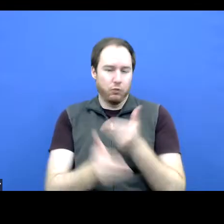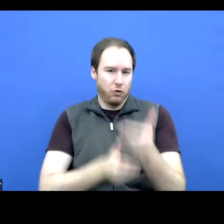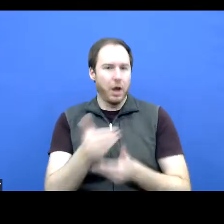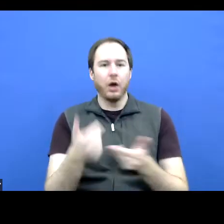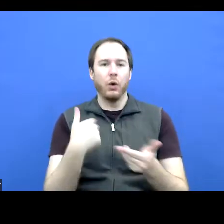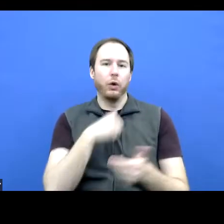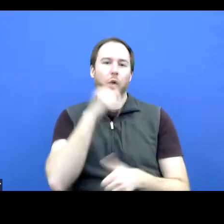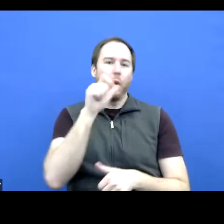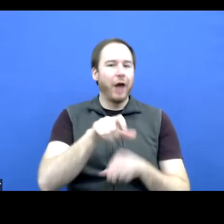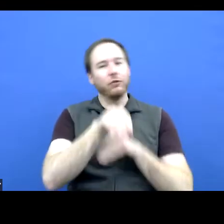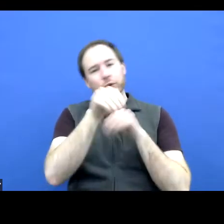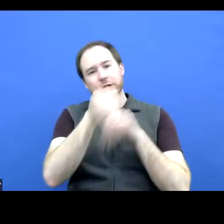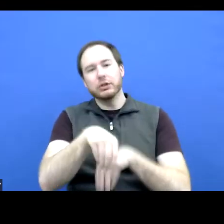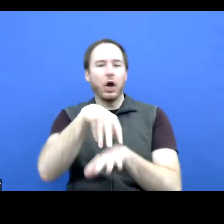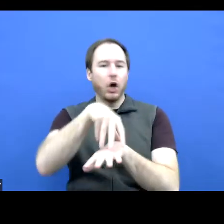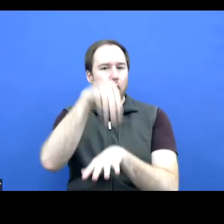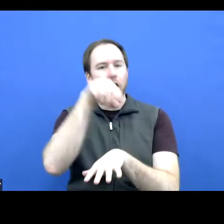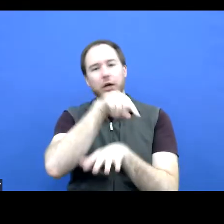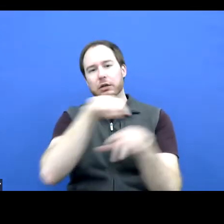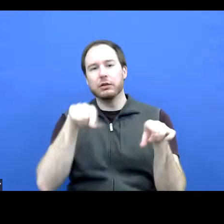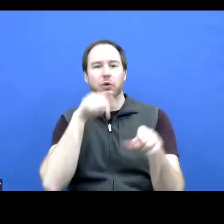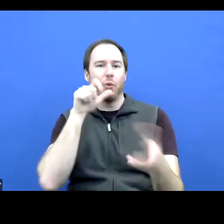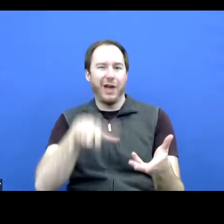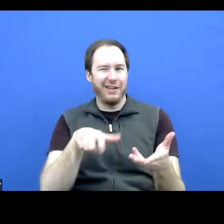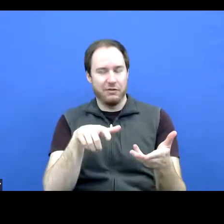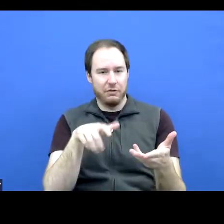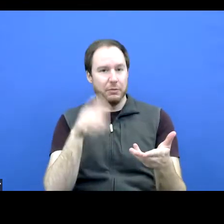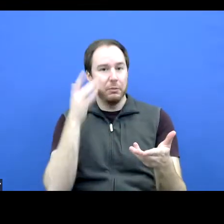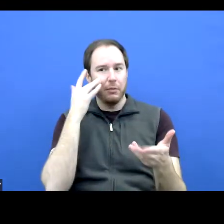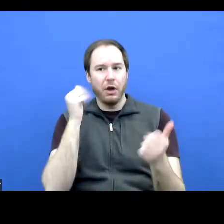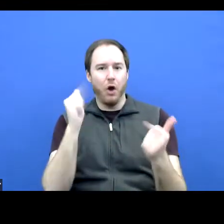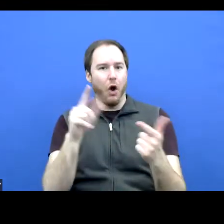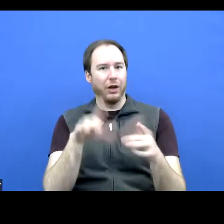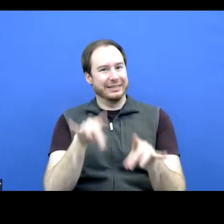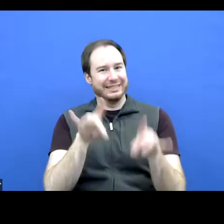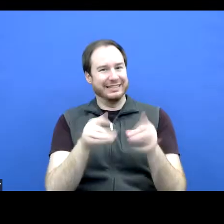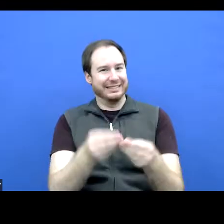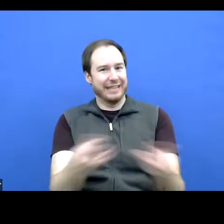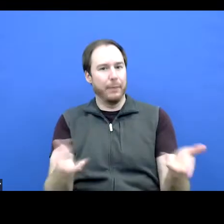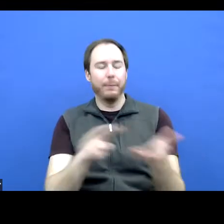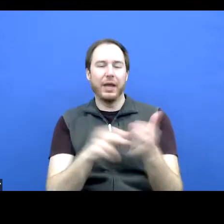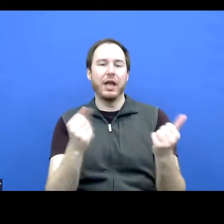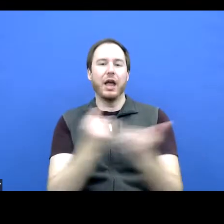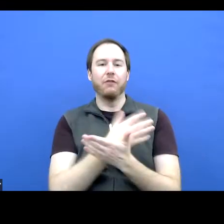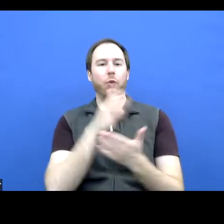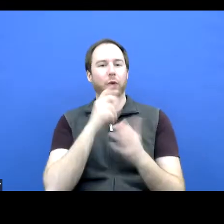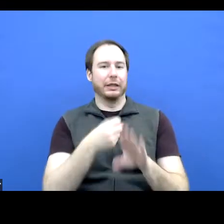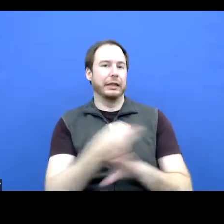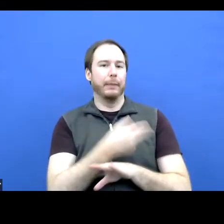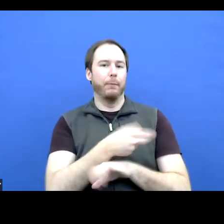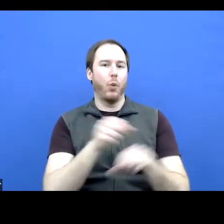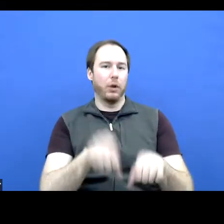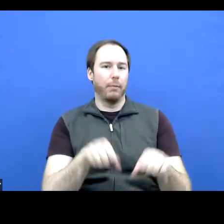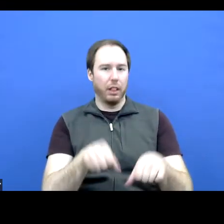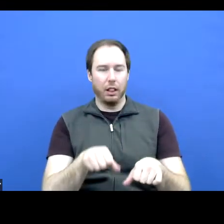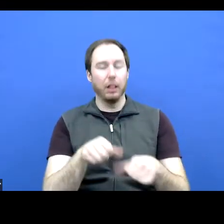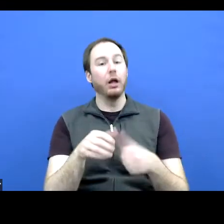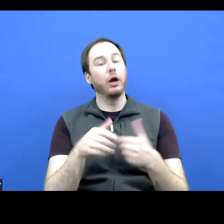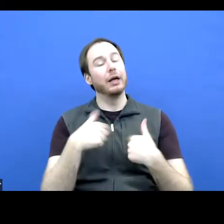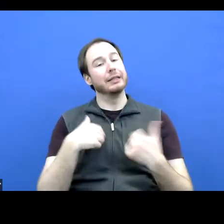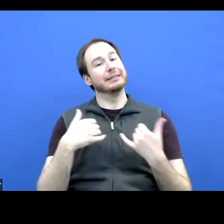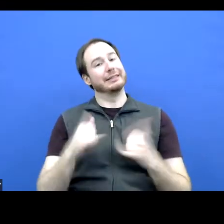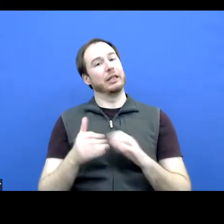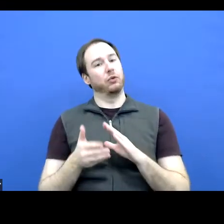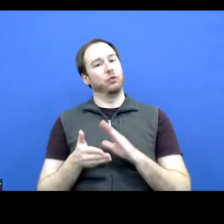Right. We won't need to install hoods or anything like that. And almost because it's samples, almost everything is going to be disposable. So even though I'm